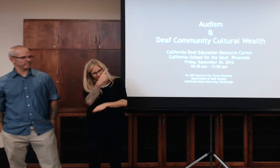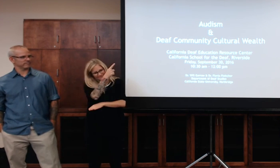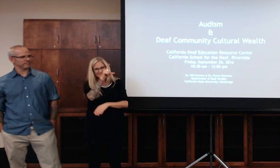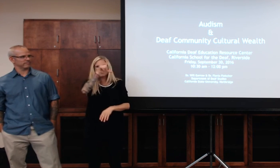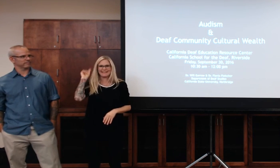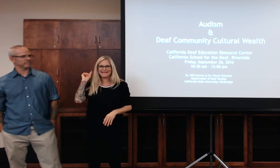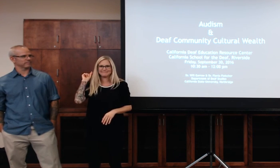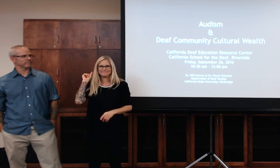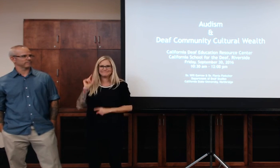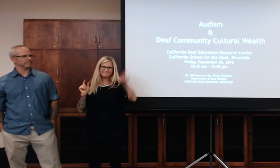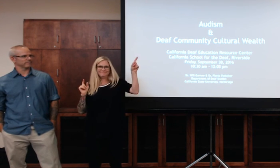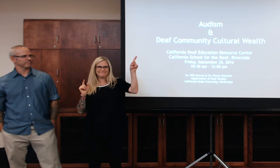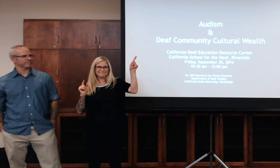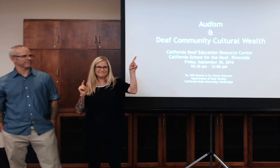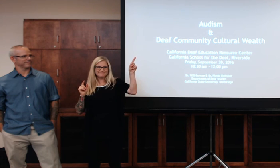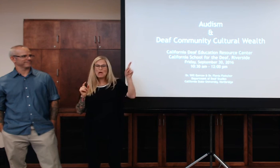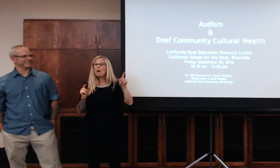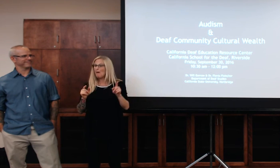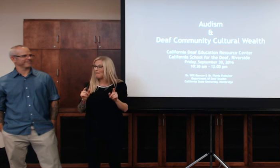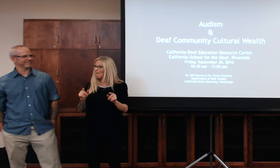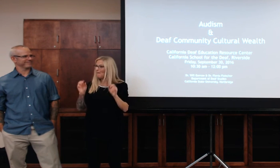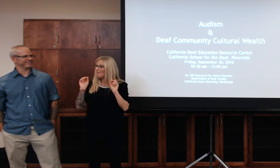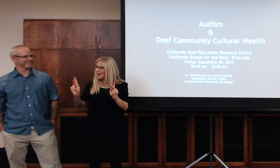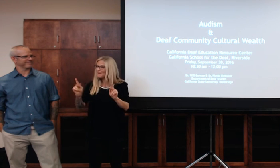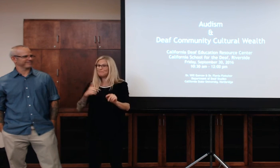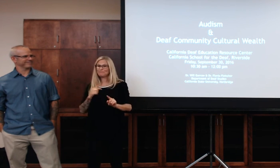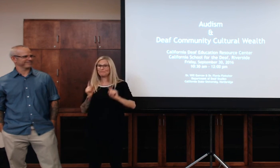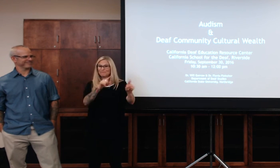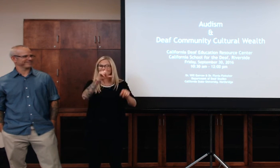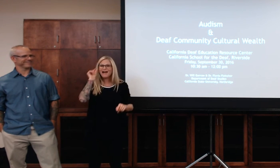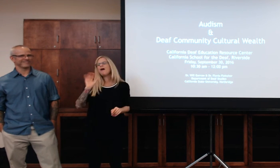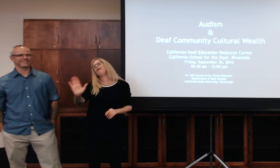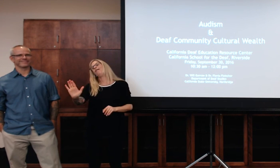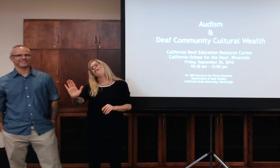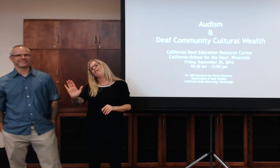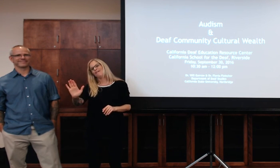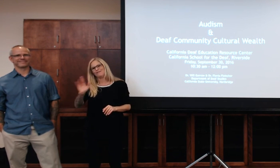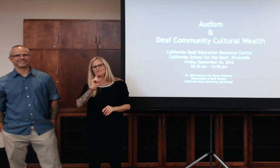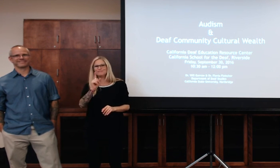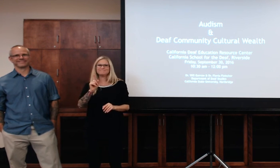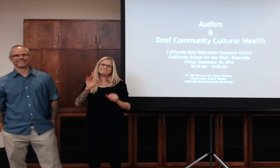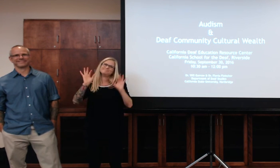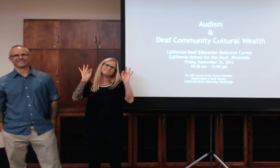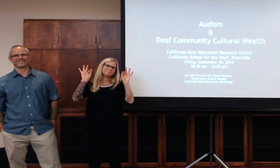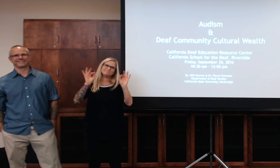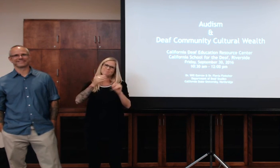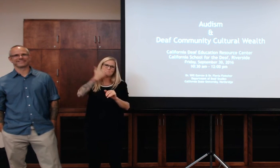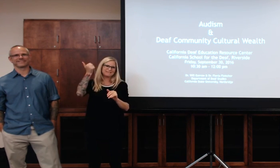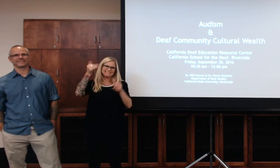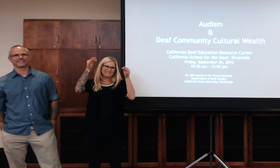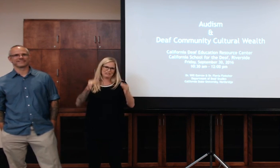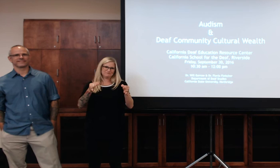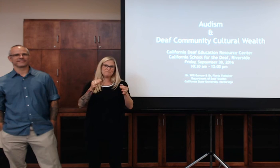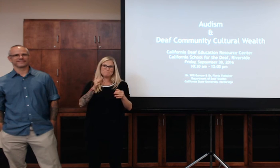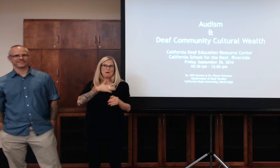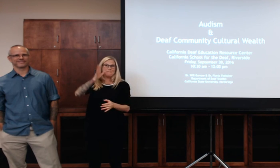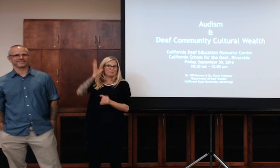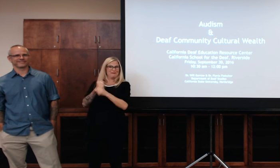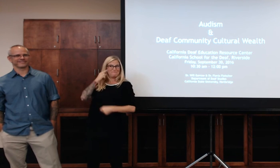me I was required to go to Gallaudet. All right, fine. So I went to Gallaudet, and let me just tell you, it was the best decision my parents made